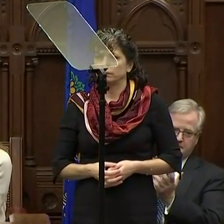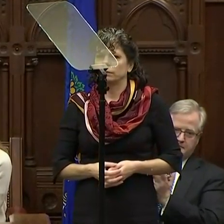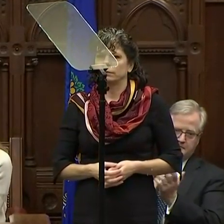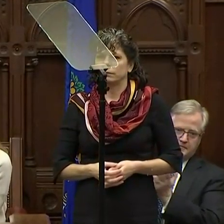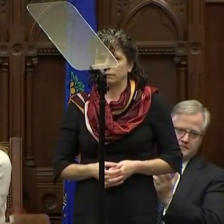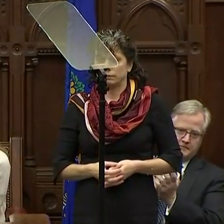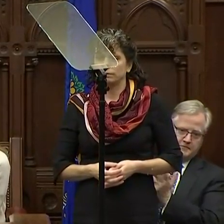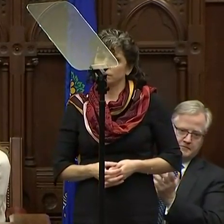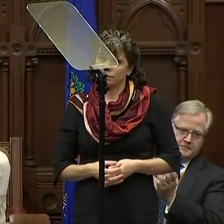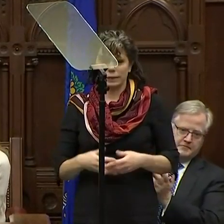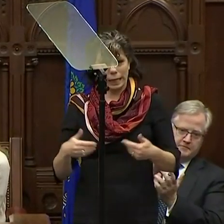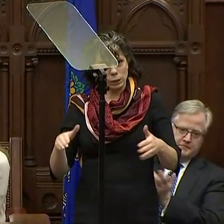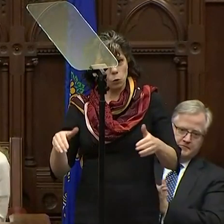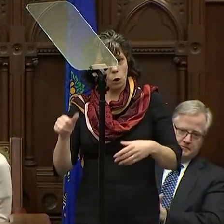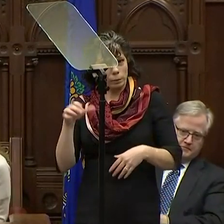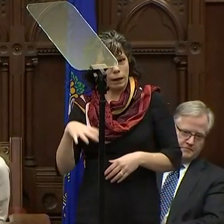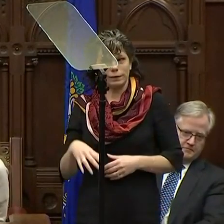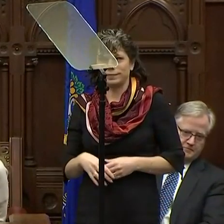Get to work, guys.